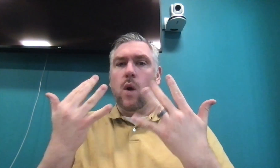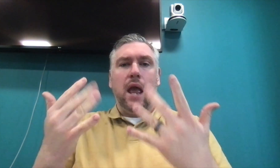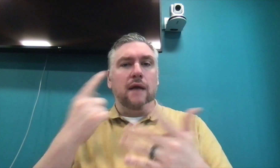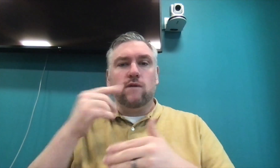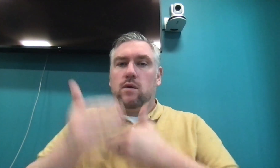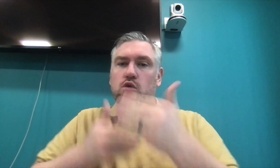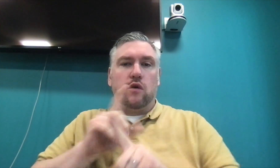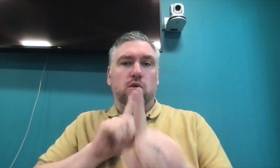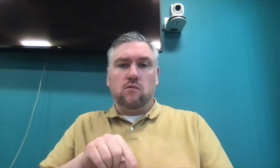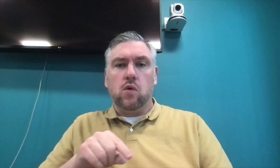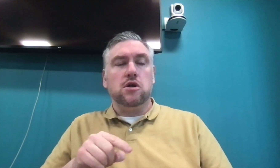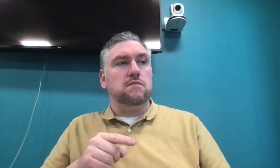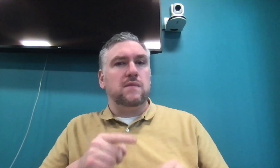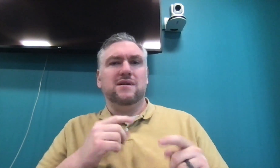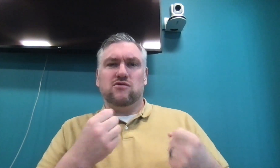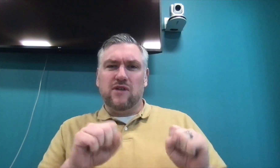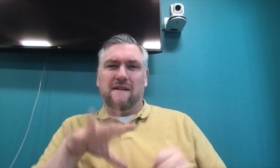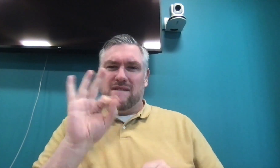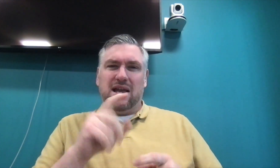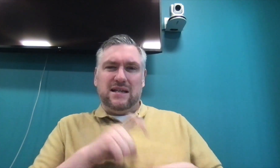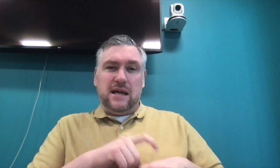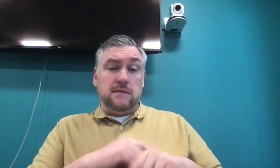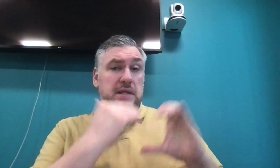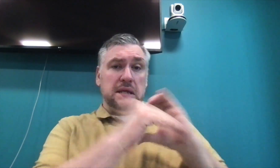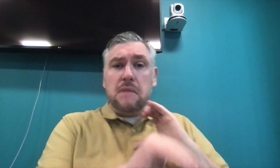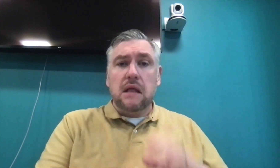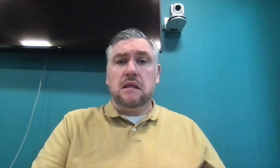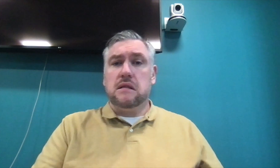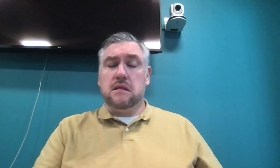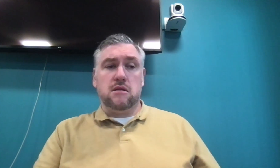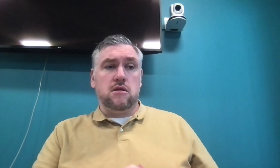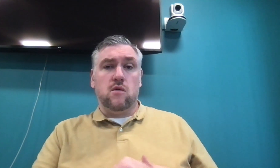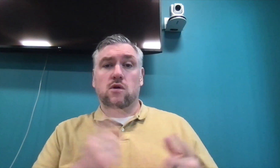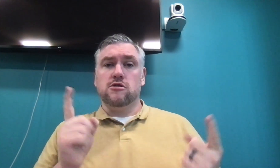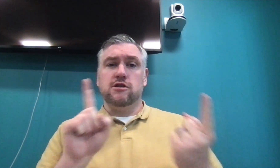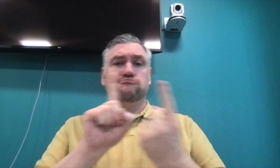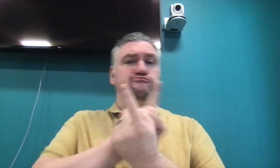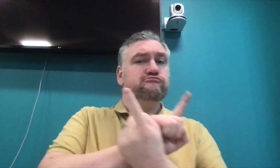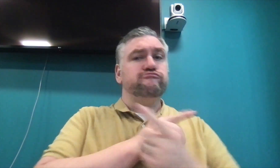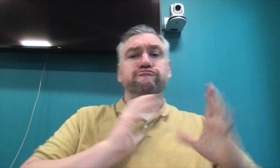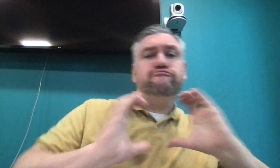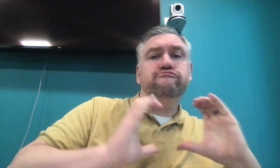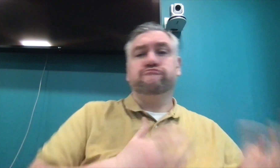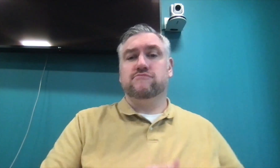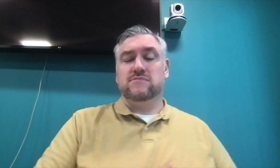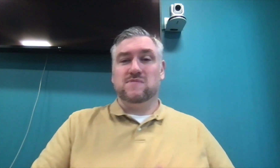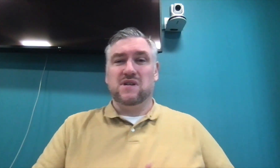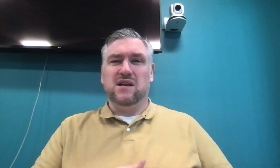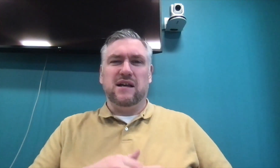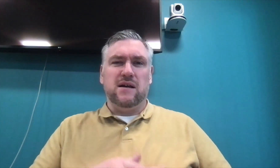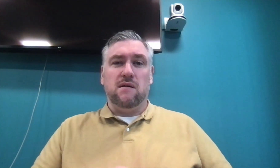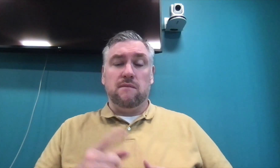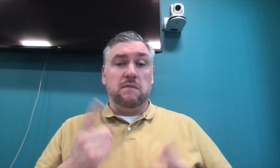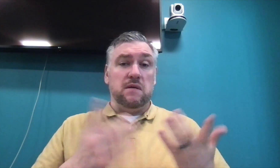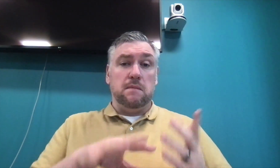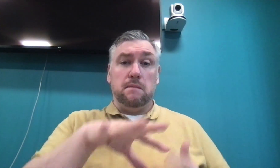communicate how students progress. Don't wait for the progress report. Try and find time through an email or a quick passing in the hall to let them know what's going